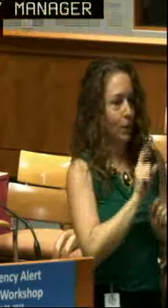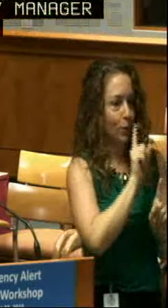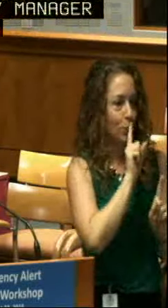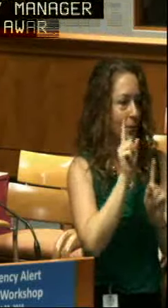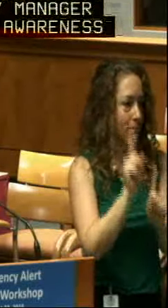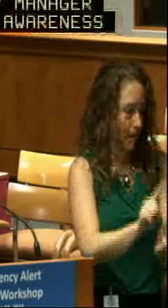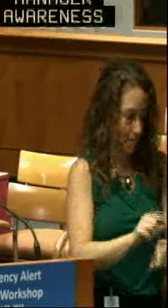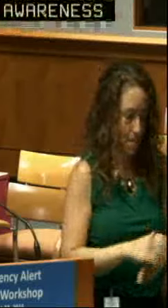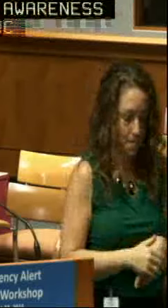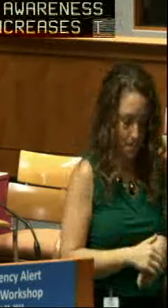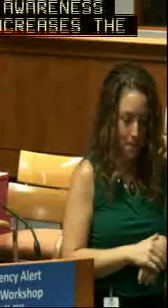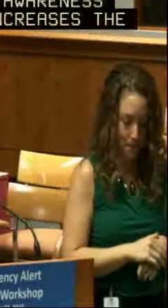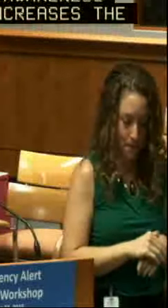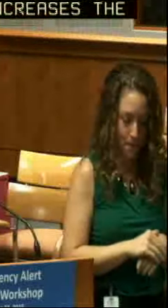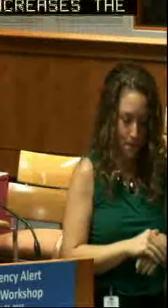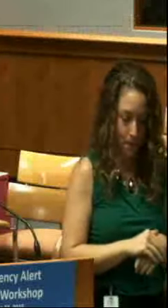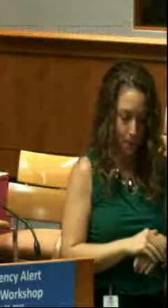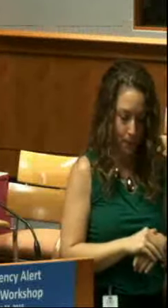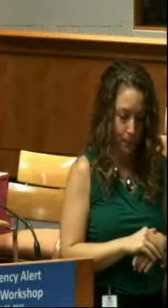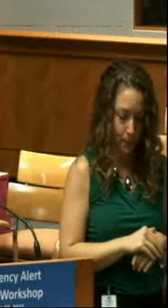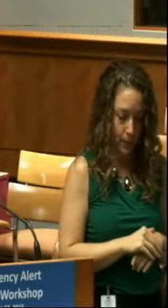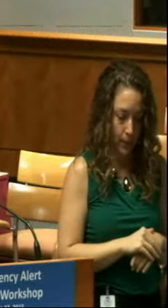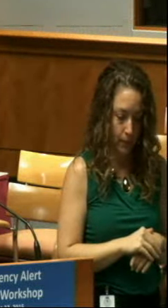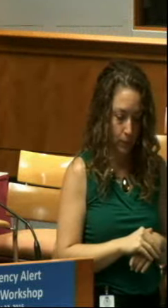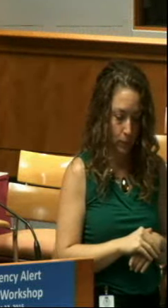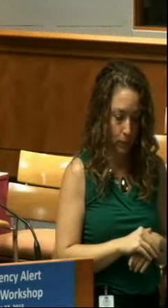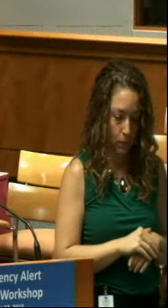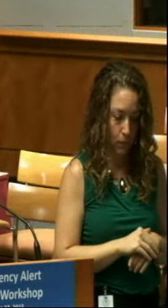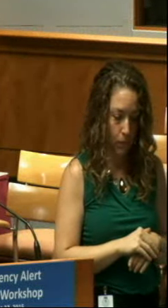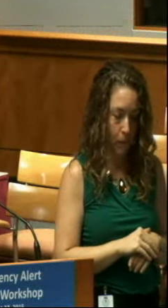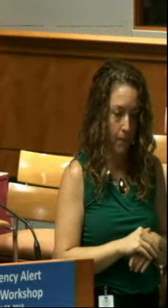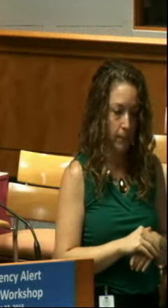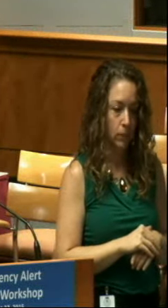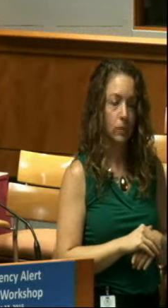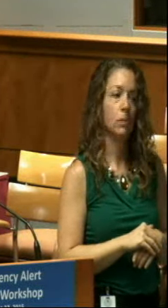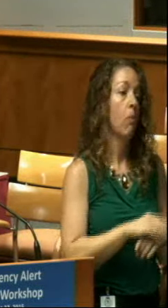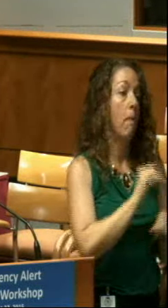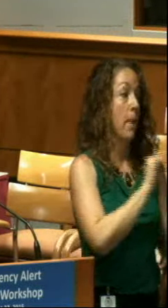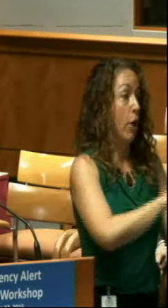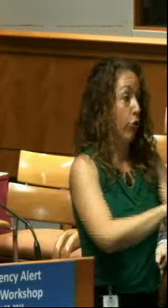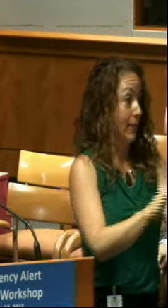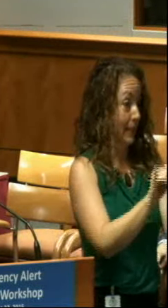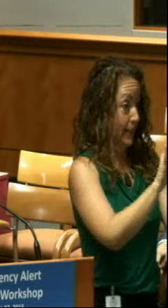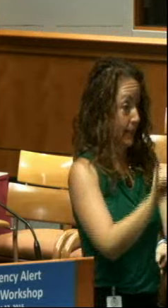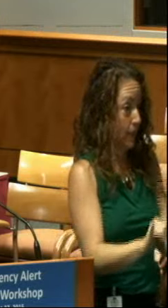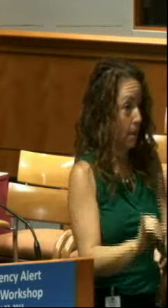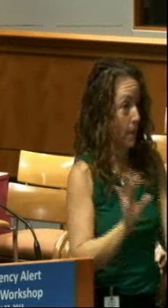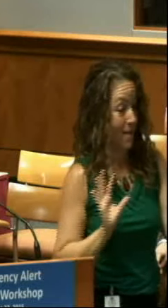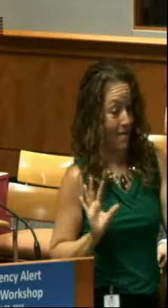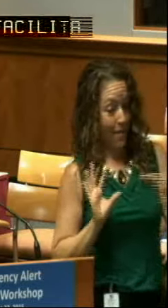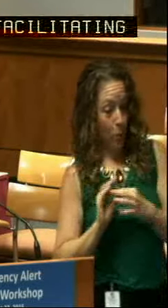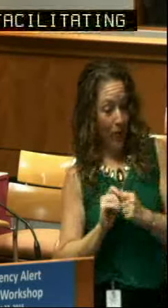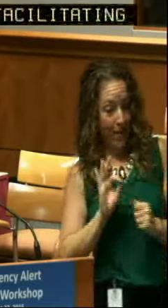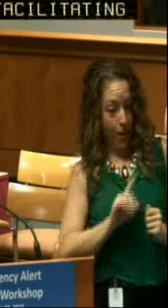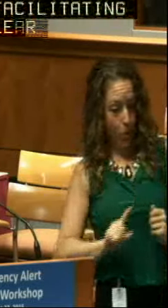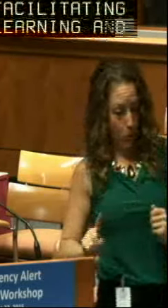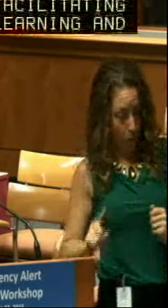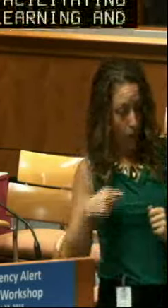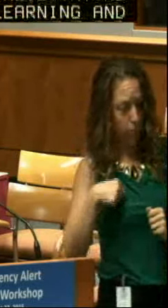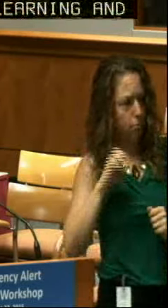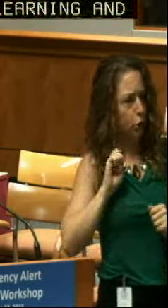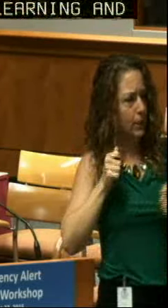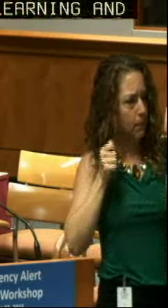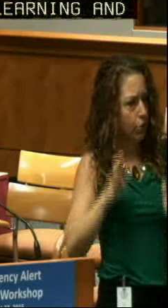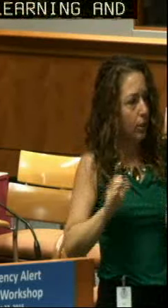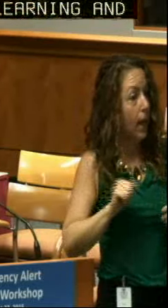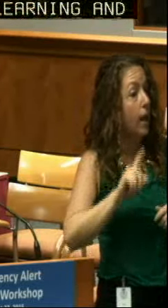Another example, by facilitating the interaction between alerting and 911, emergency manager would have the tools not only to alert the public, but